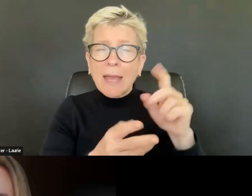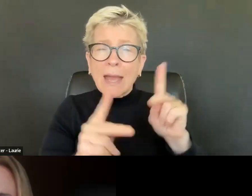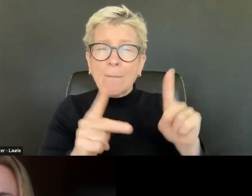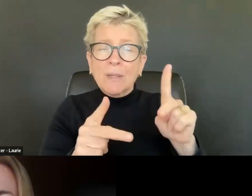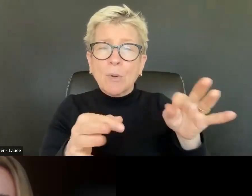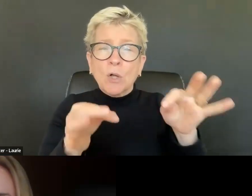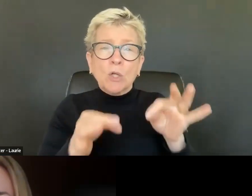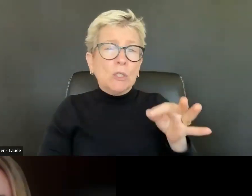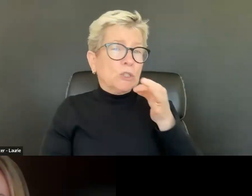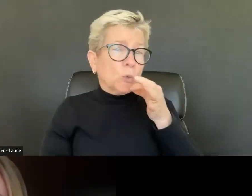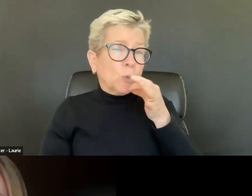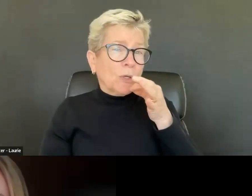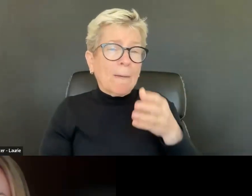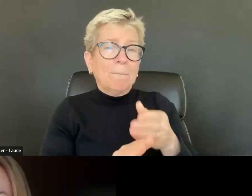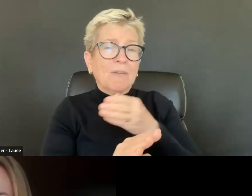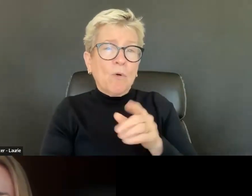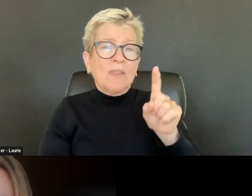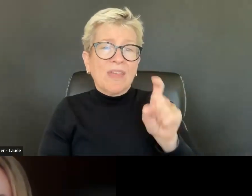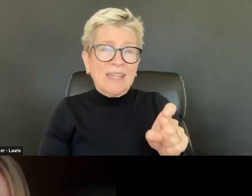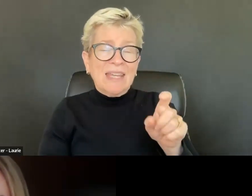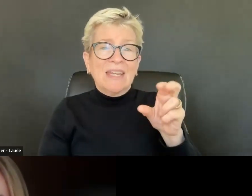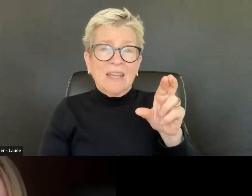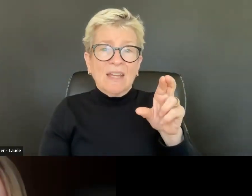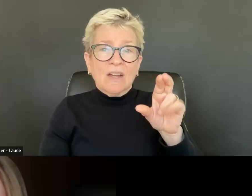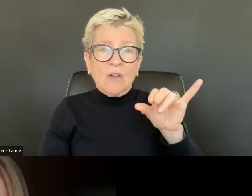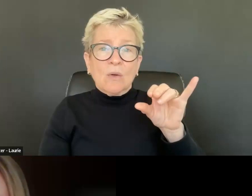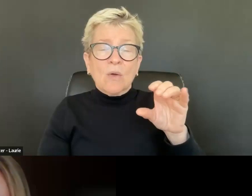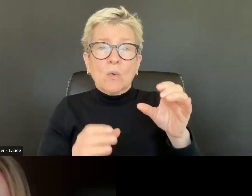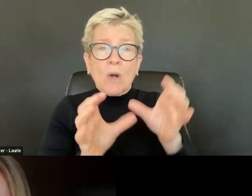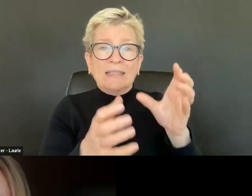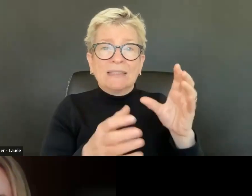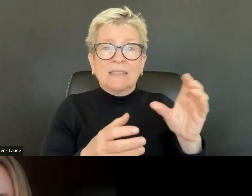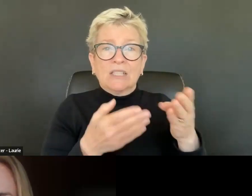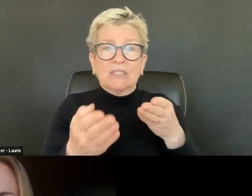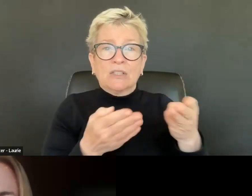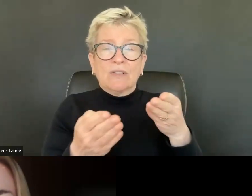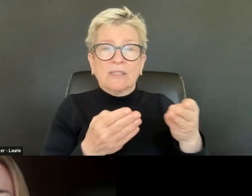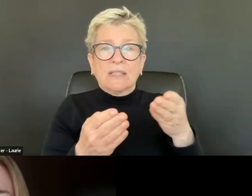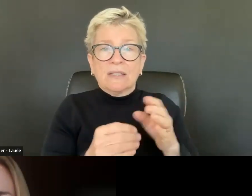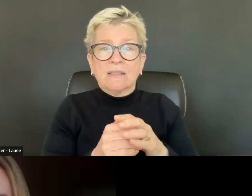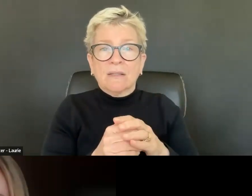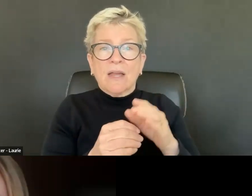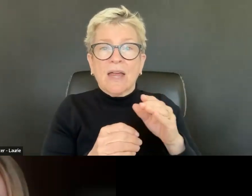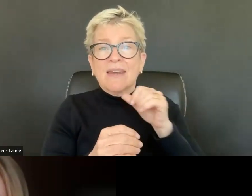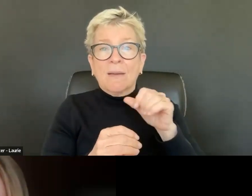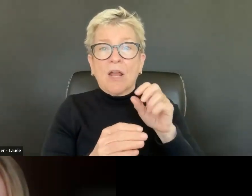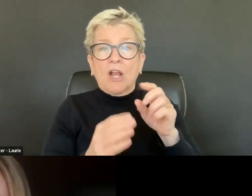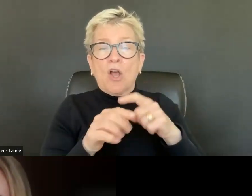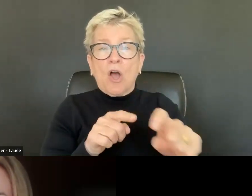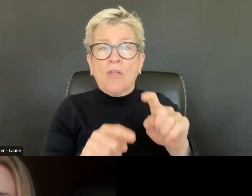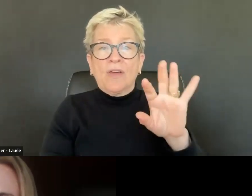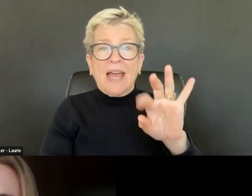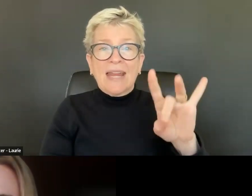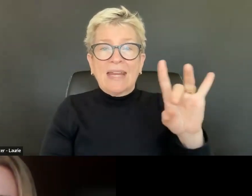sooner before they need crisis services, before they need to call the 988 line. We so appreciate the engagement